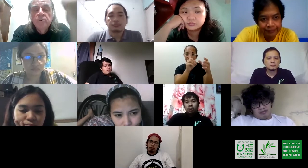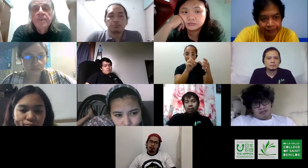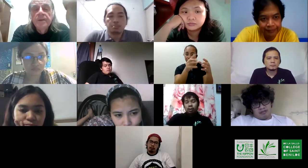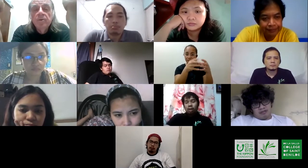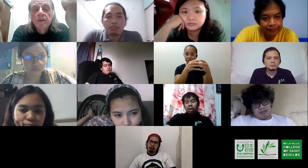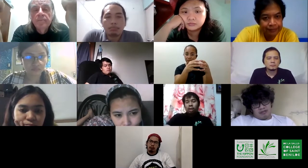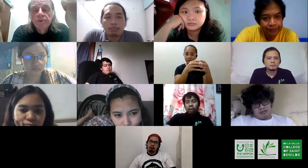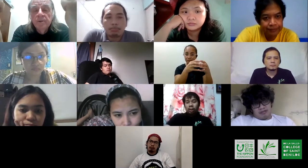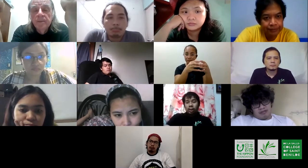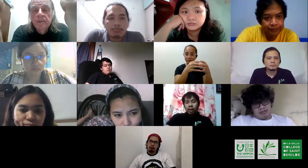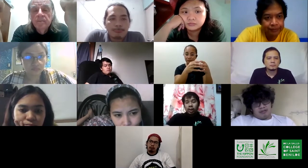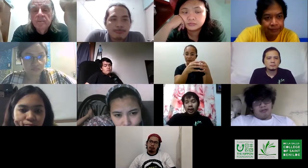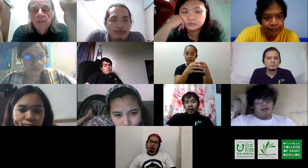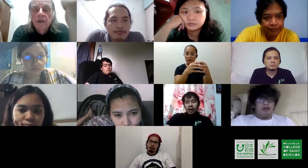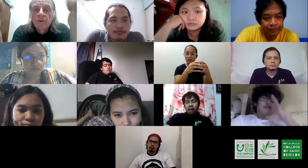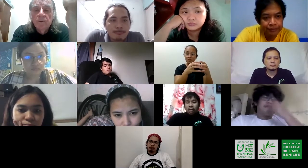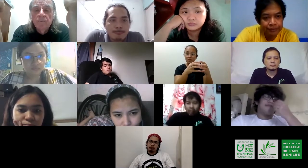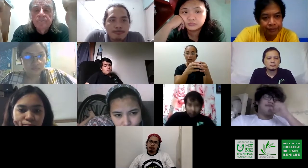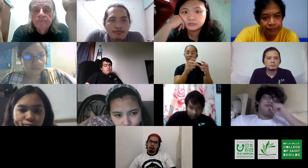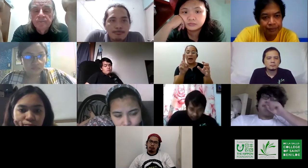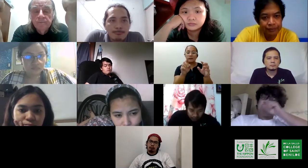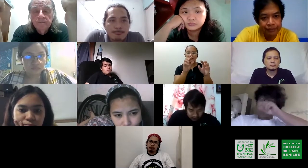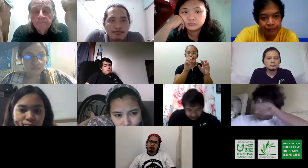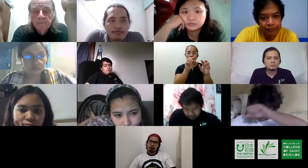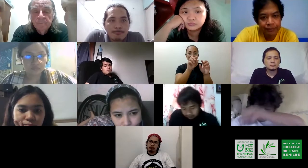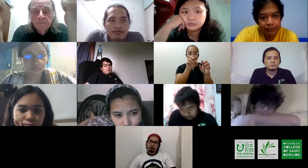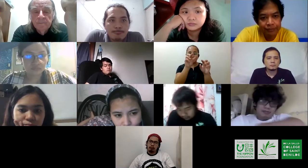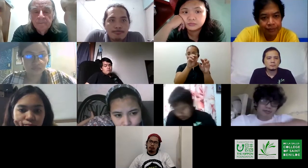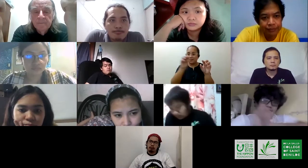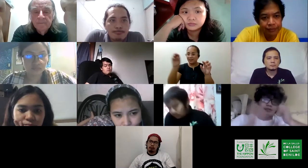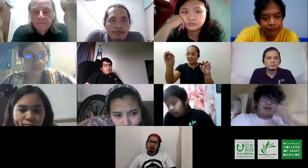and 2 people and put them in the other group.